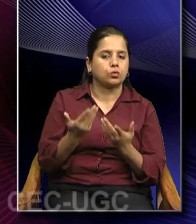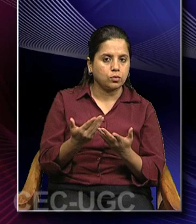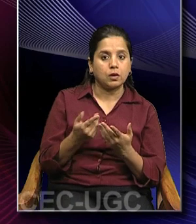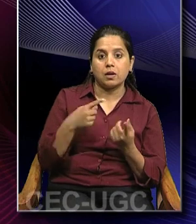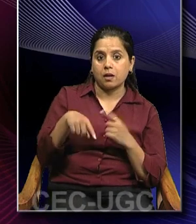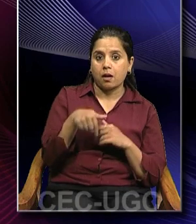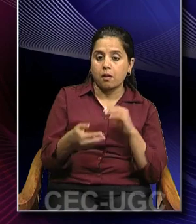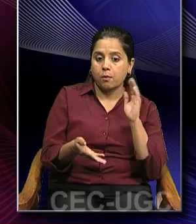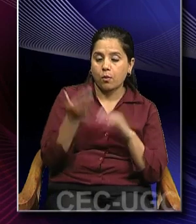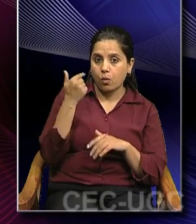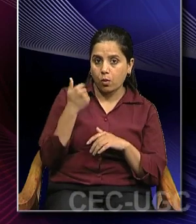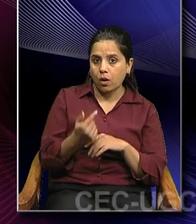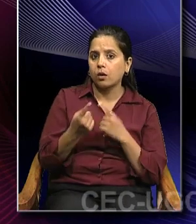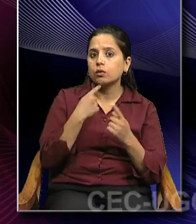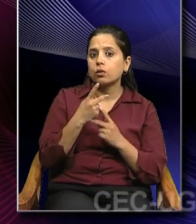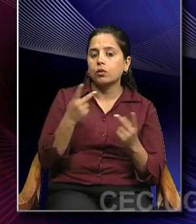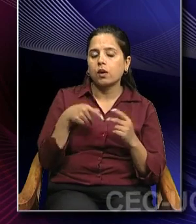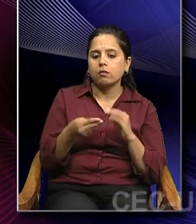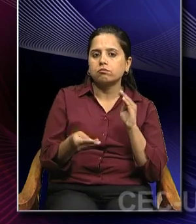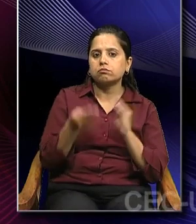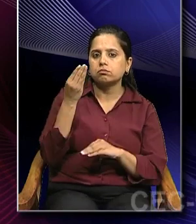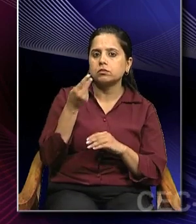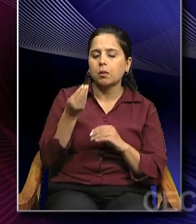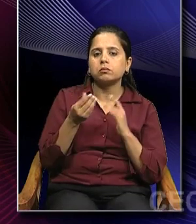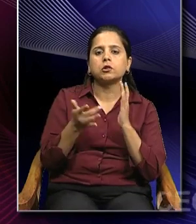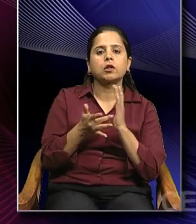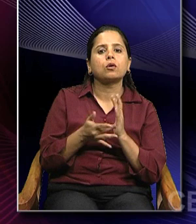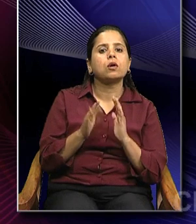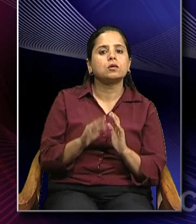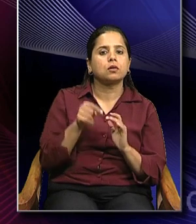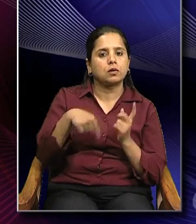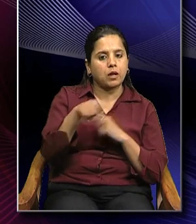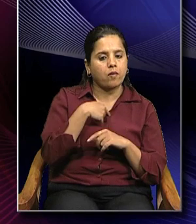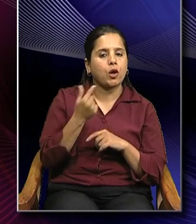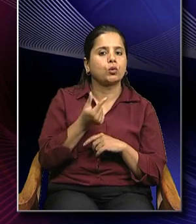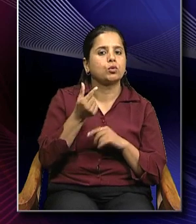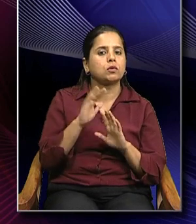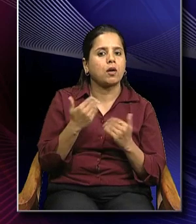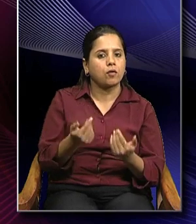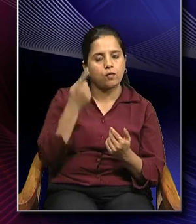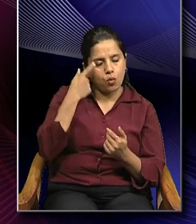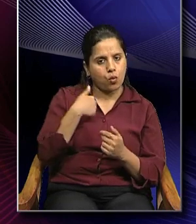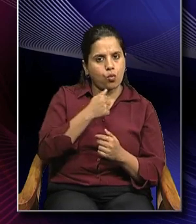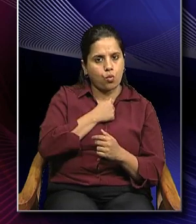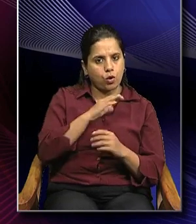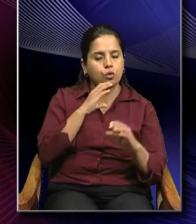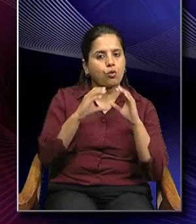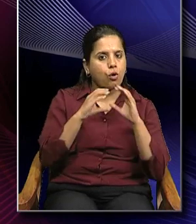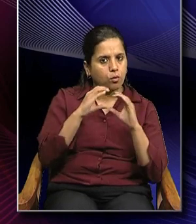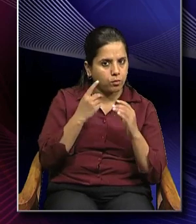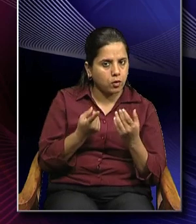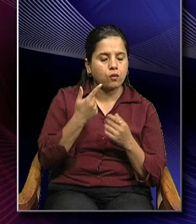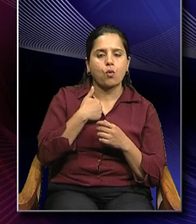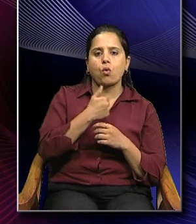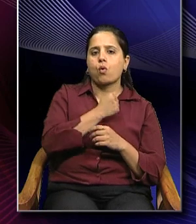the enhancement, this actually talks about enhancement in the technology which we are using for our communications, for